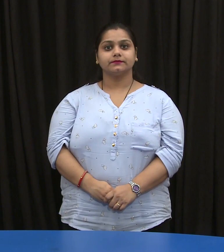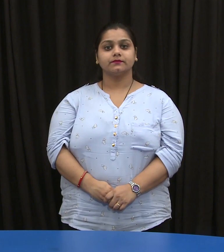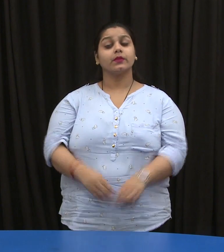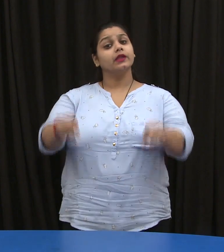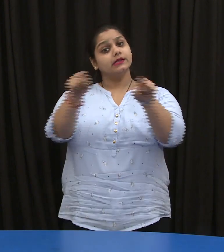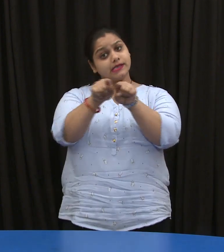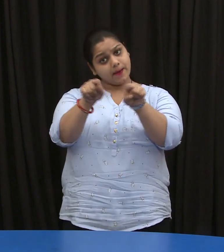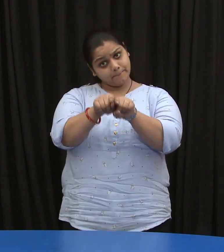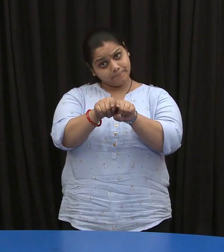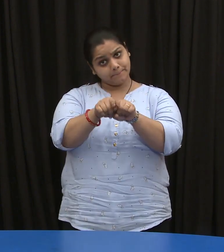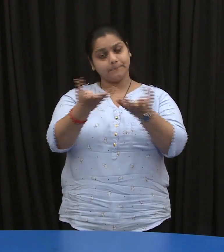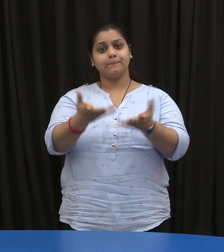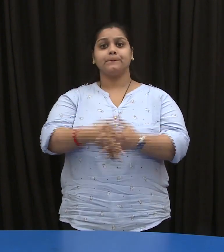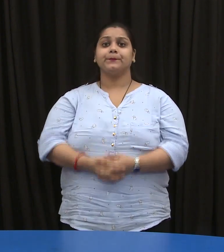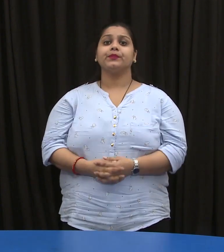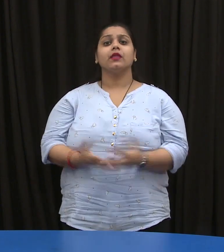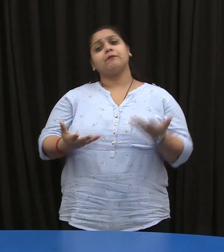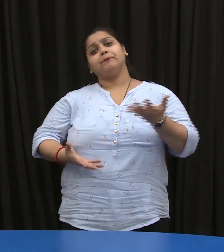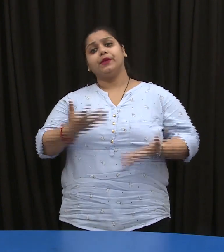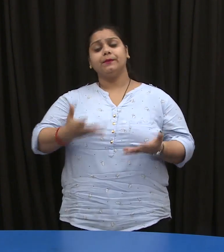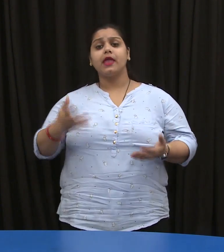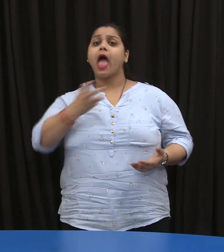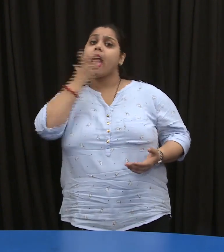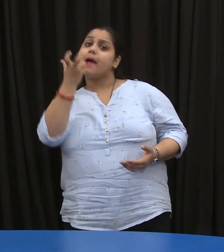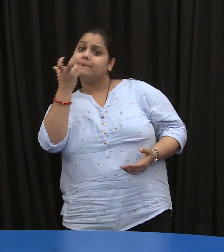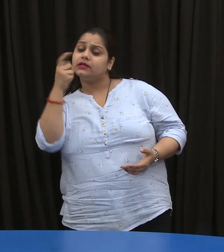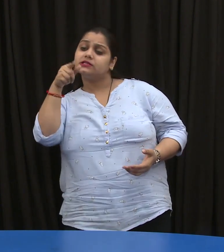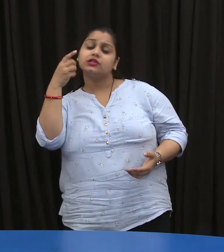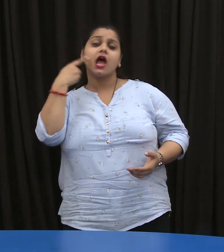Probably either Apple's iOS